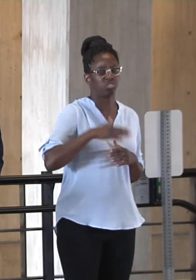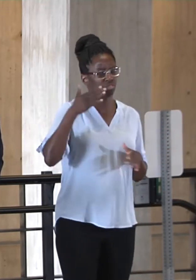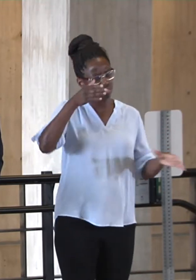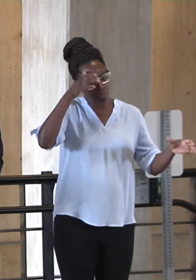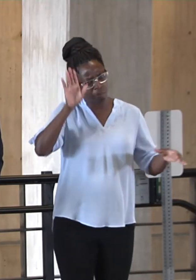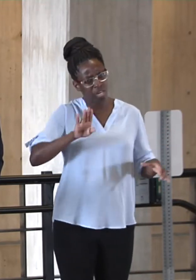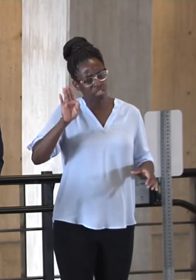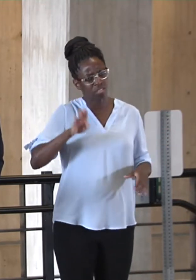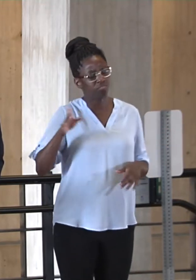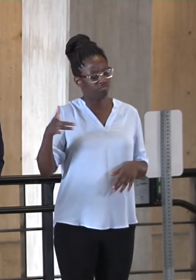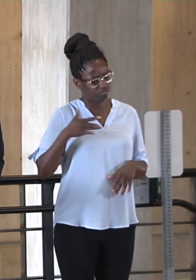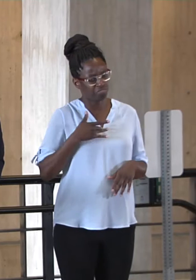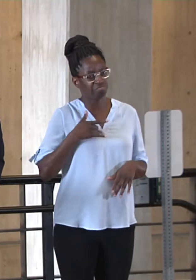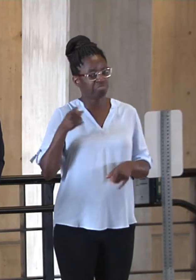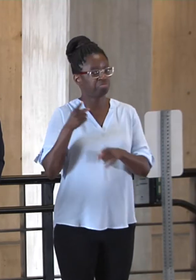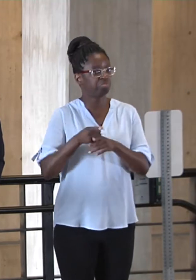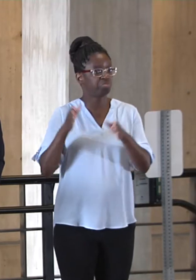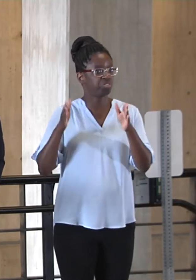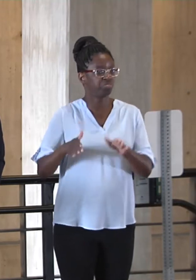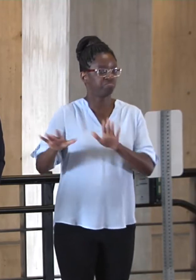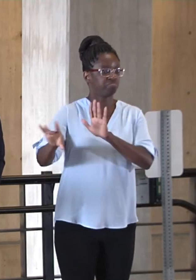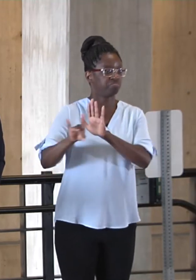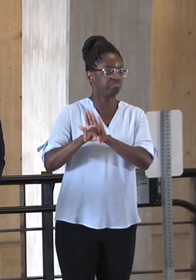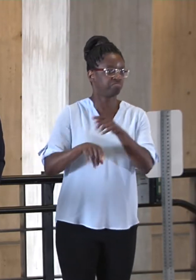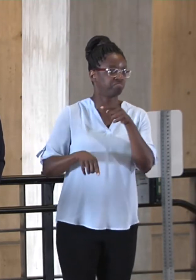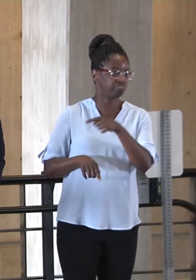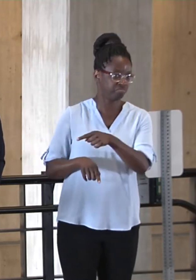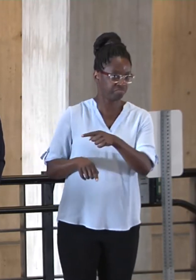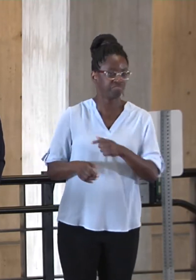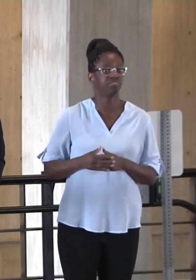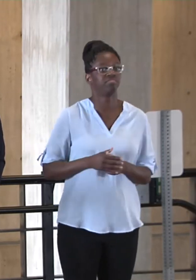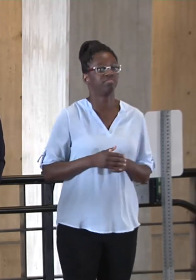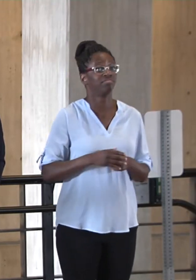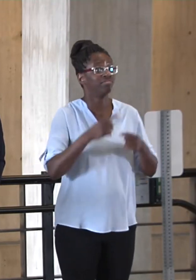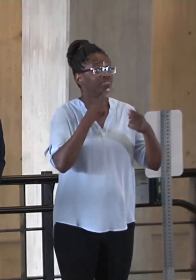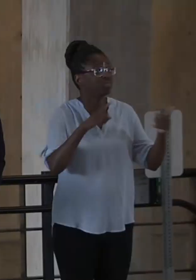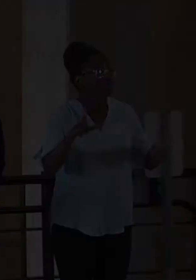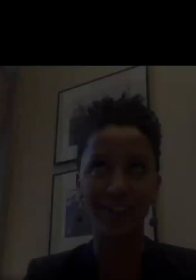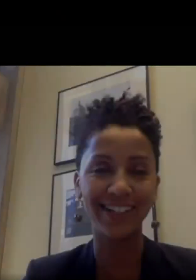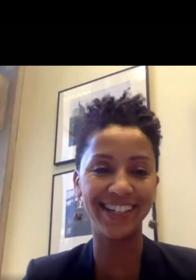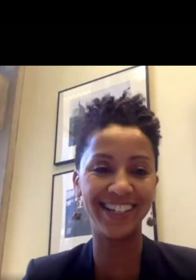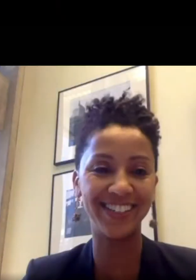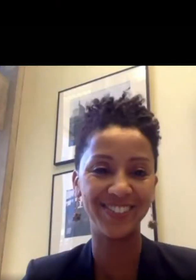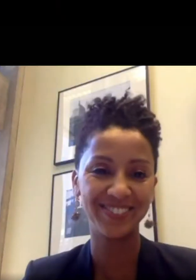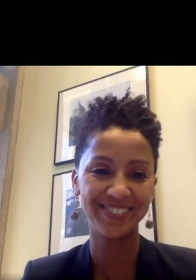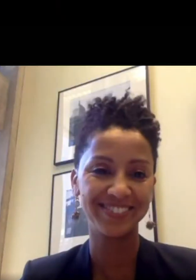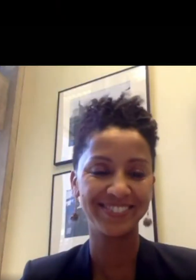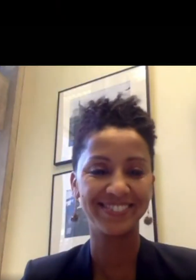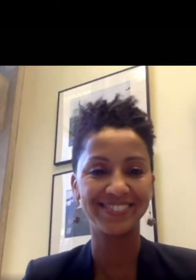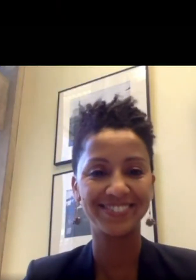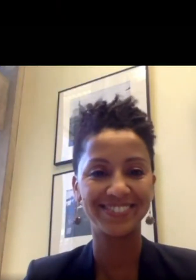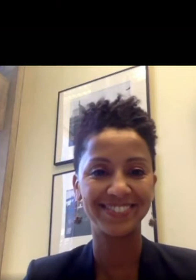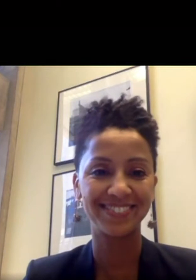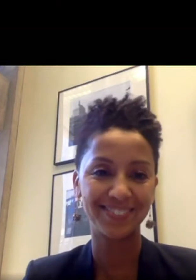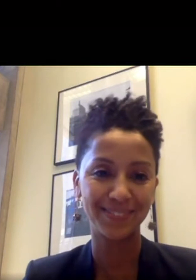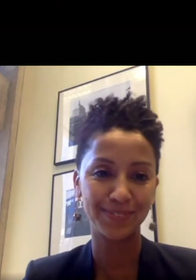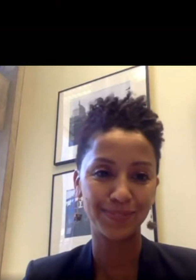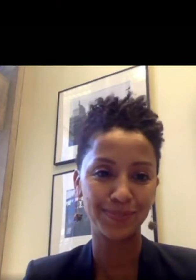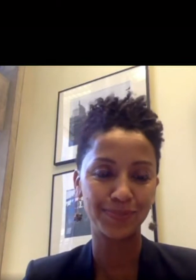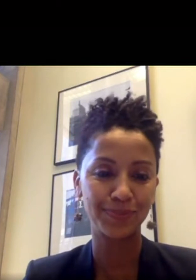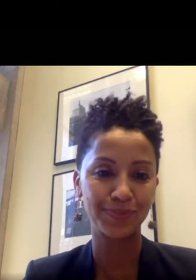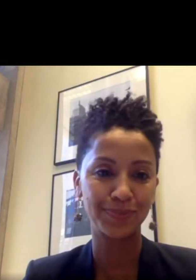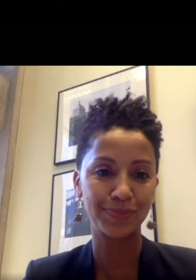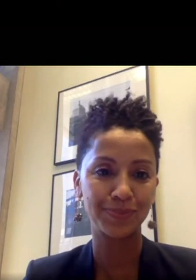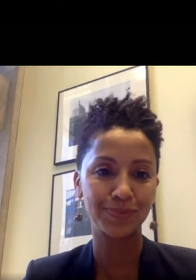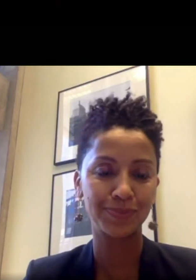to announce today Boston's first ever Chief of Equity is Dr. Karilyn Crockett. Dr. Crockett, it is a pleasure to